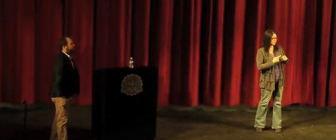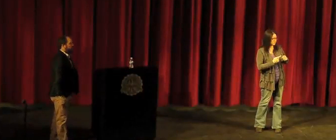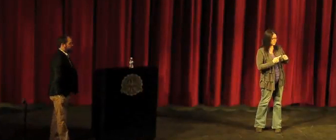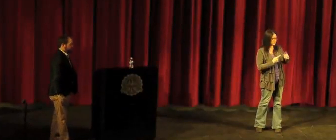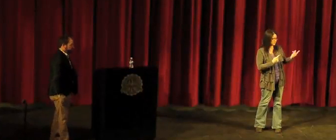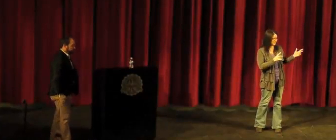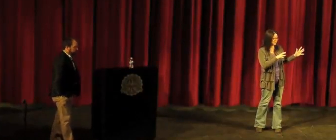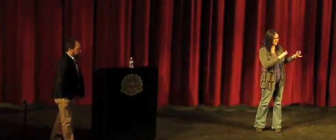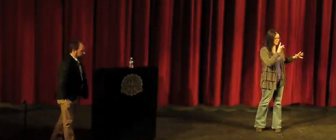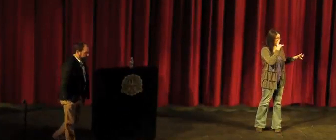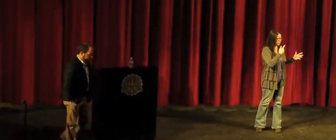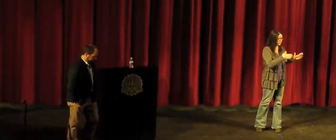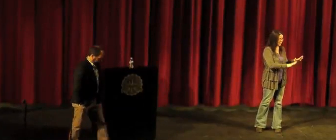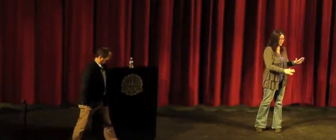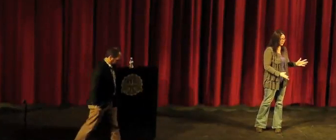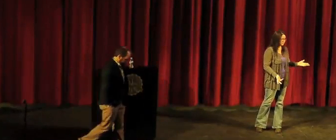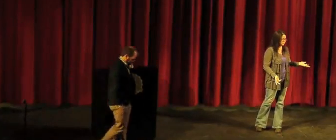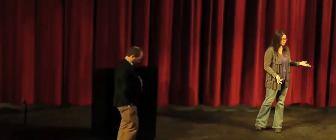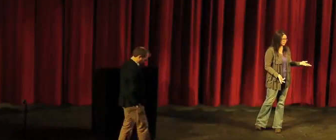vice then?